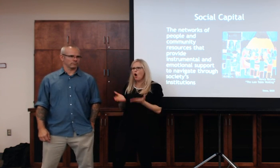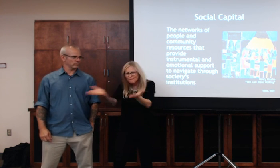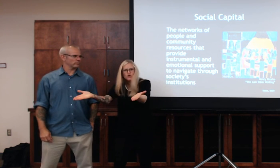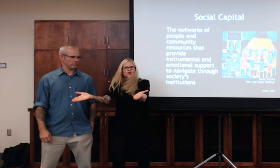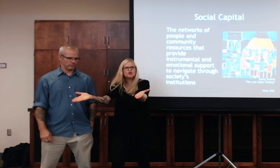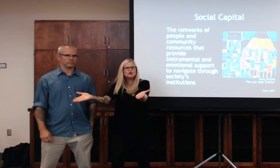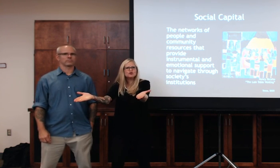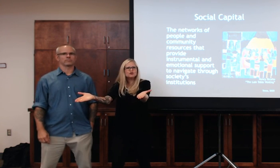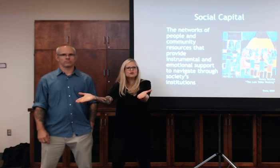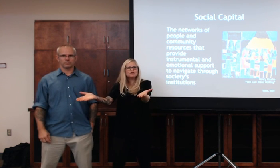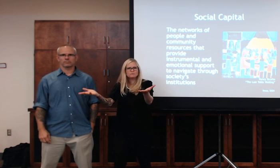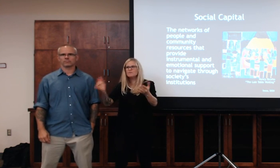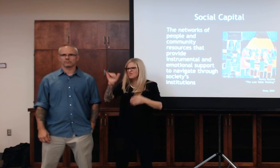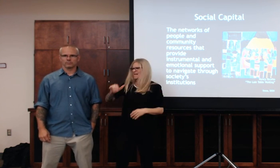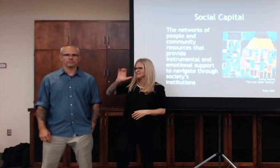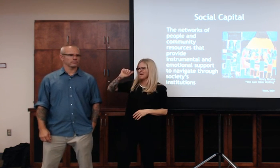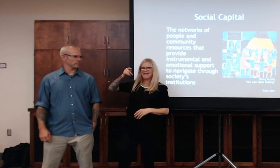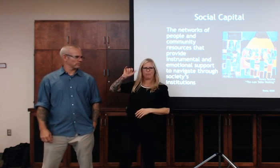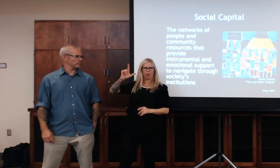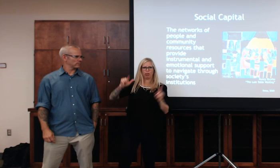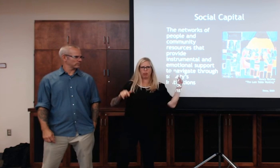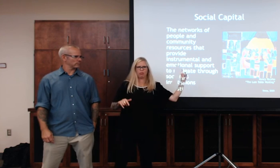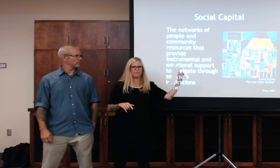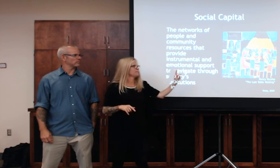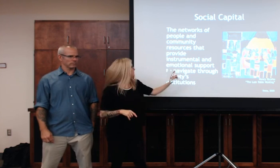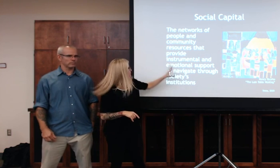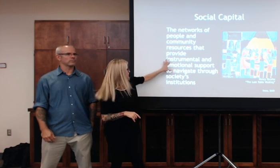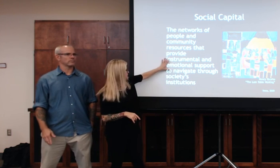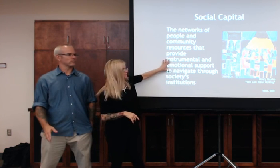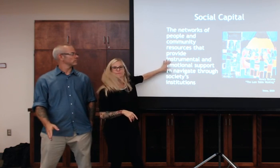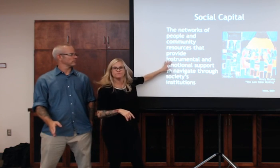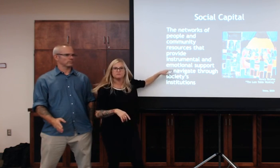Offer it. That's capital.